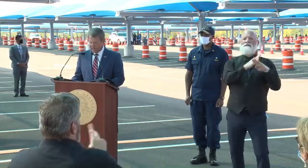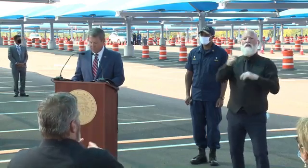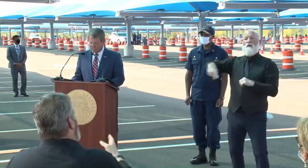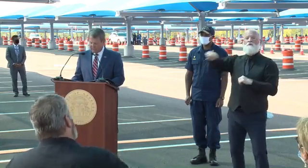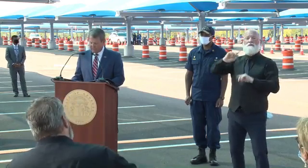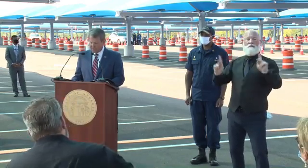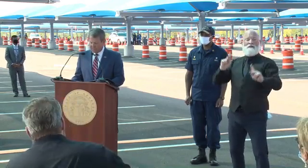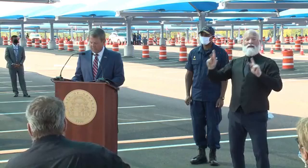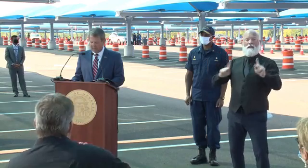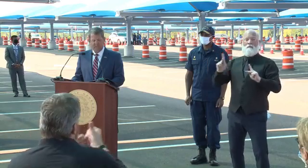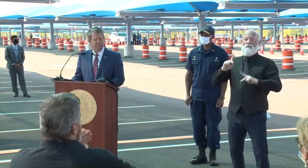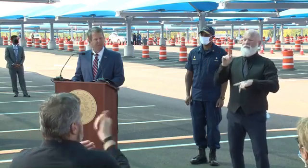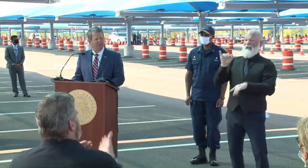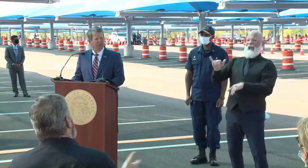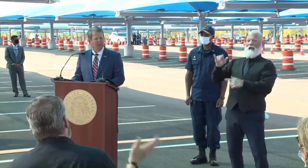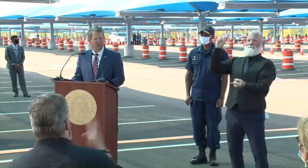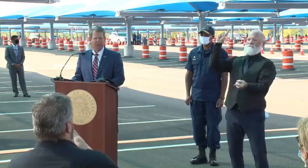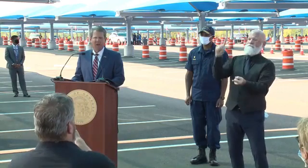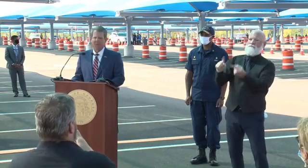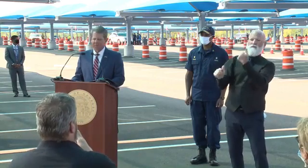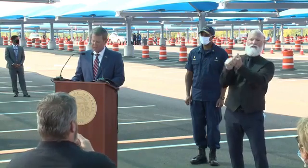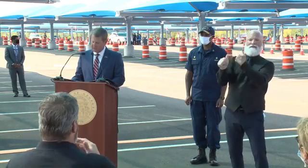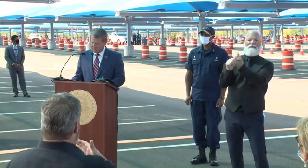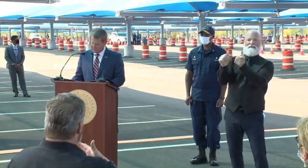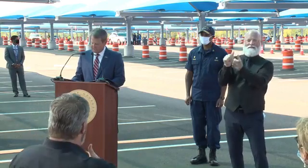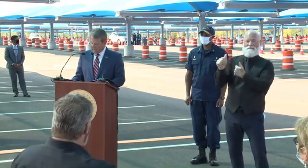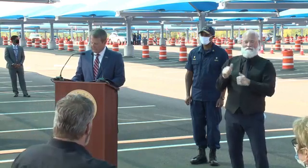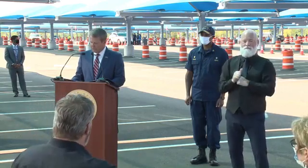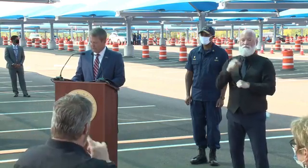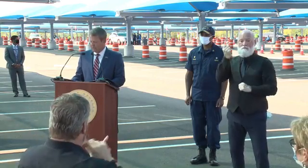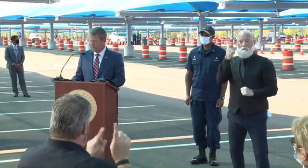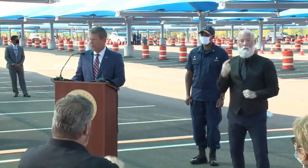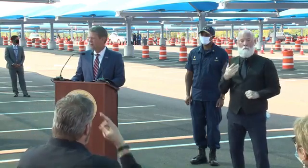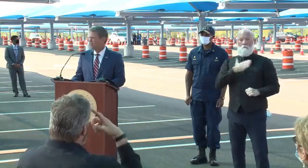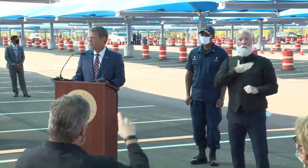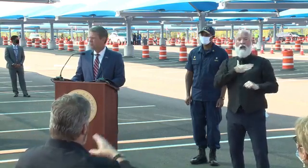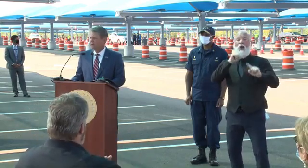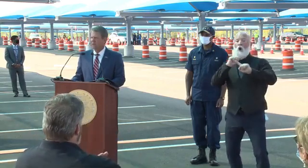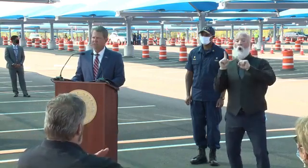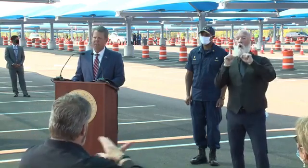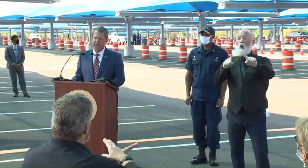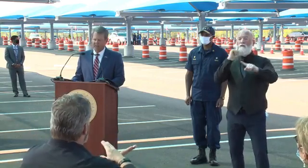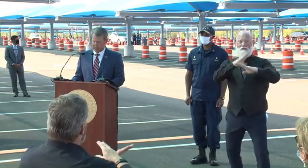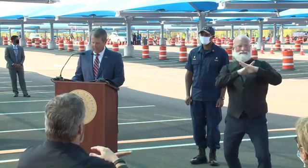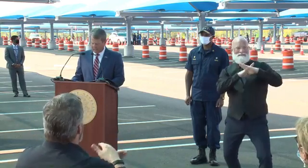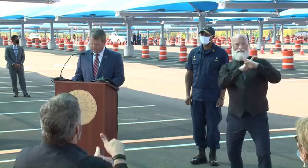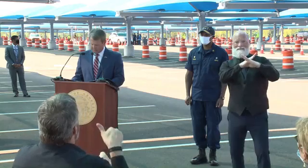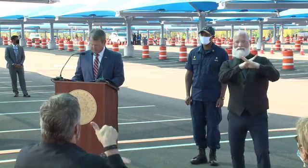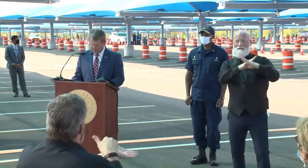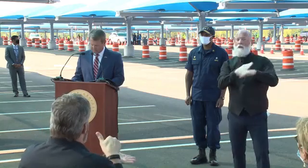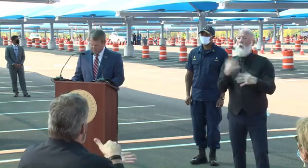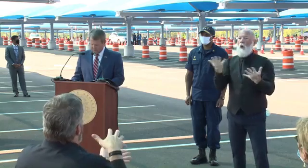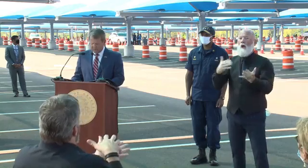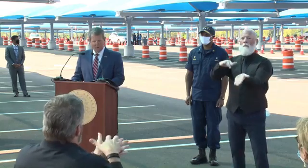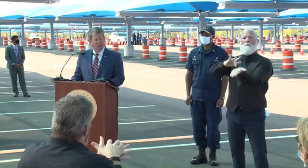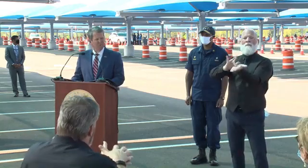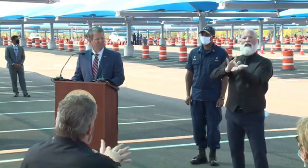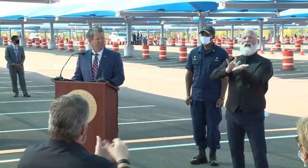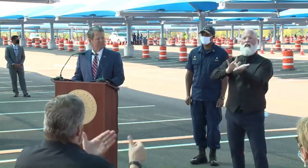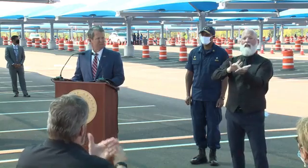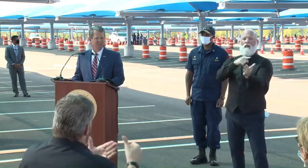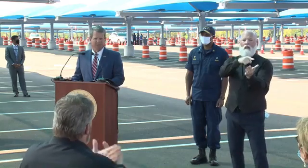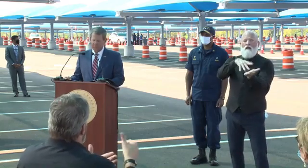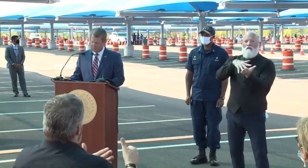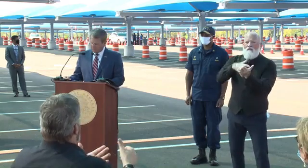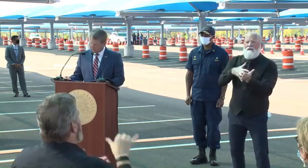medically fragile remains in place, and I'm confident that this data-driven approach is literally saving lives. On